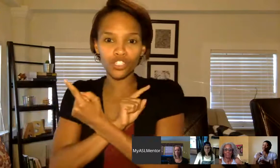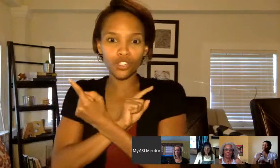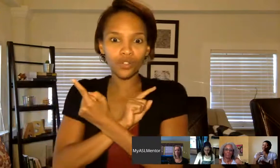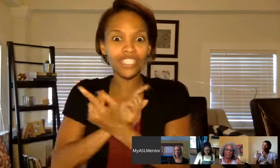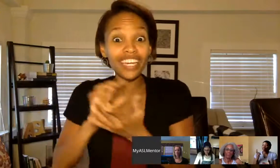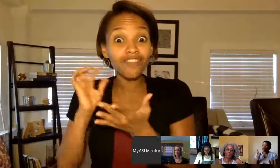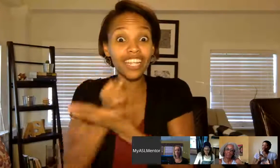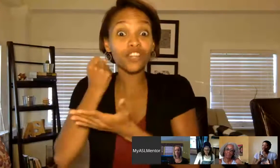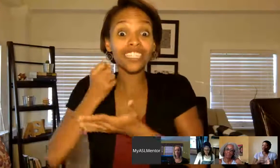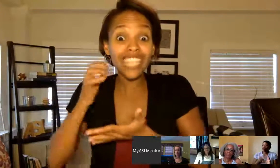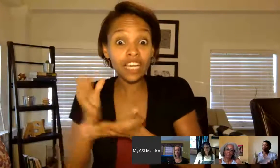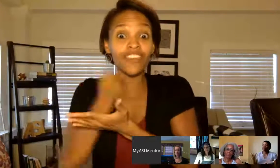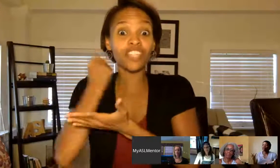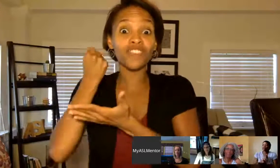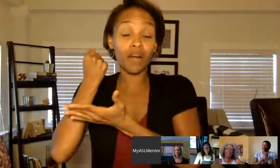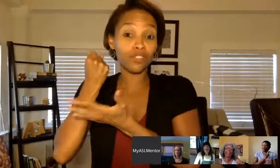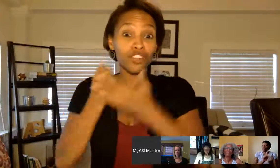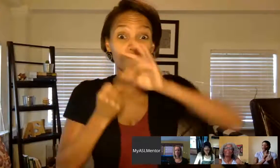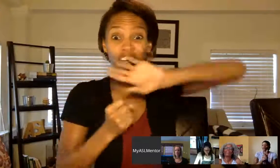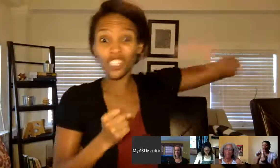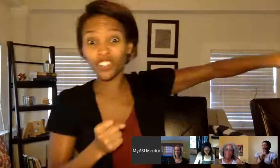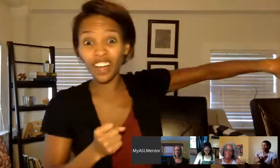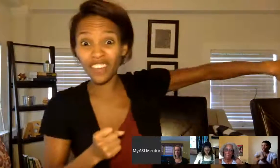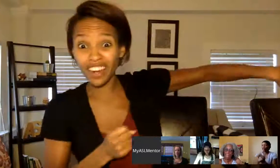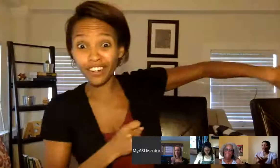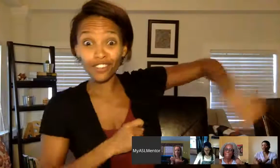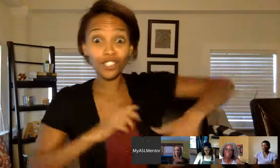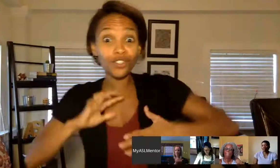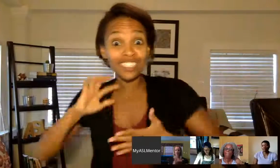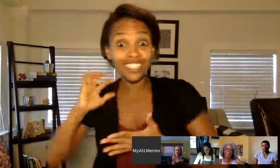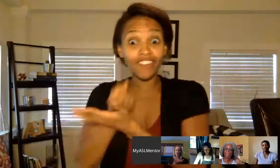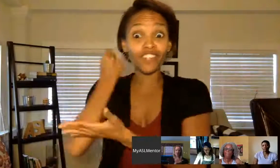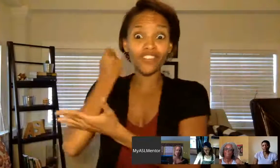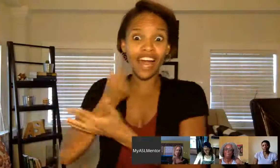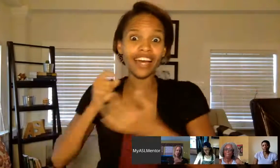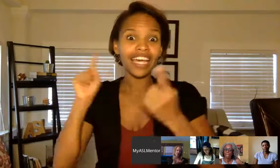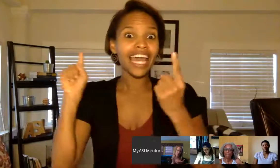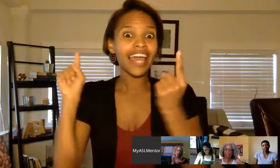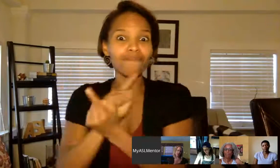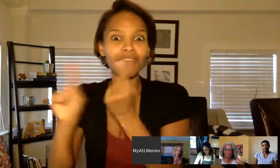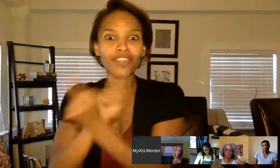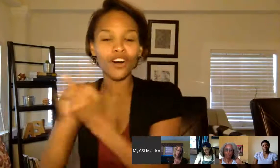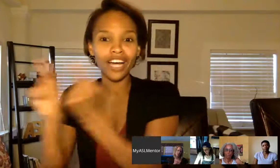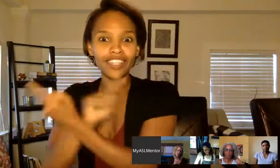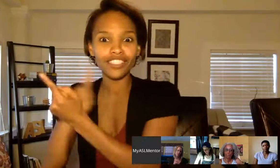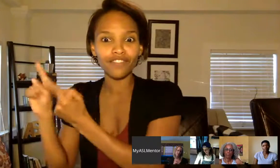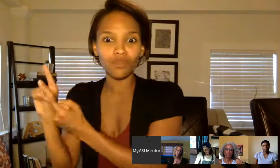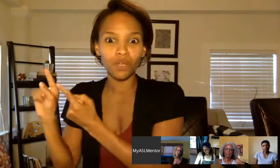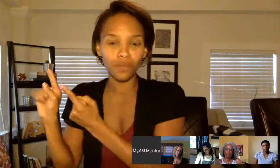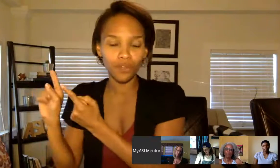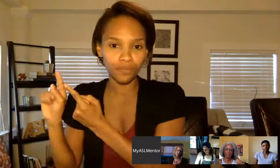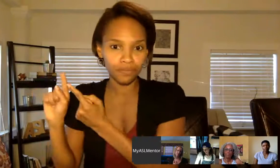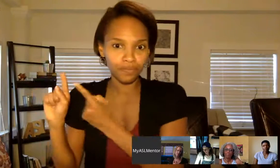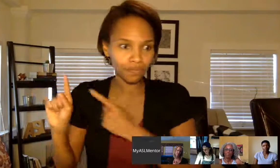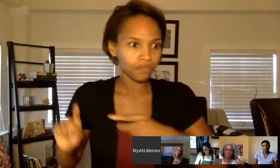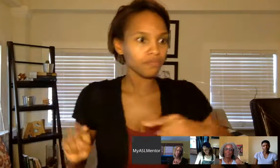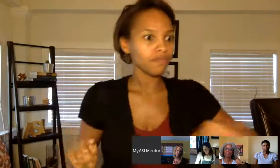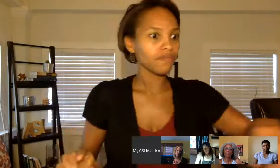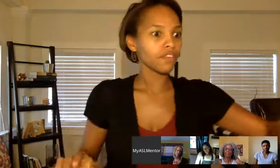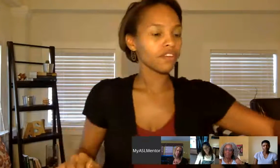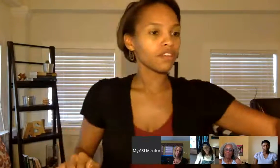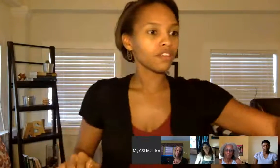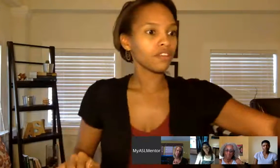work too. Like you can take advantage of the opportunity. Your friends are not there, so you could take advantage of that and meet all kinds of new people.